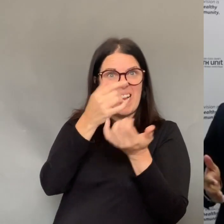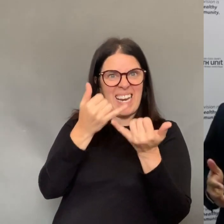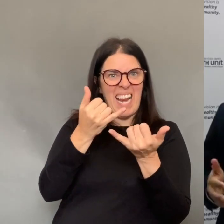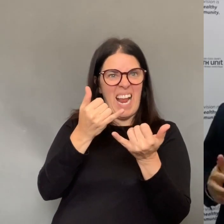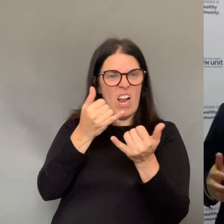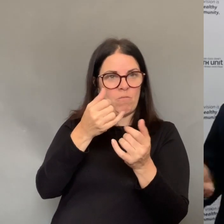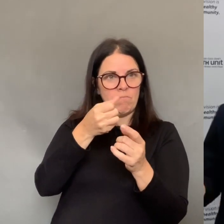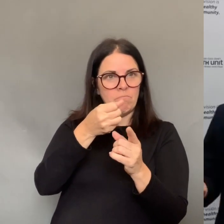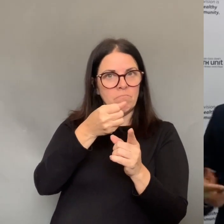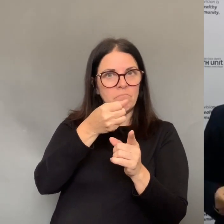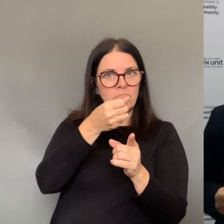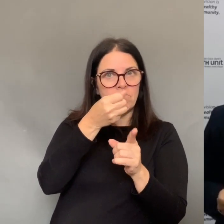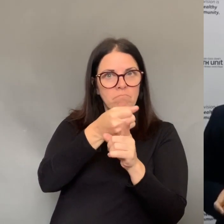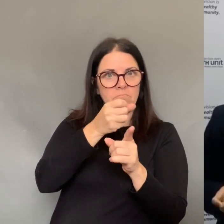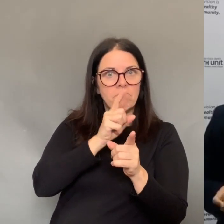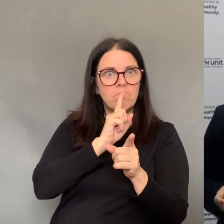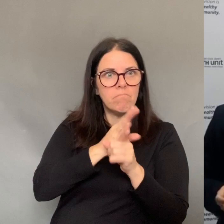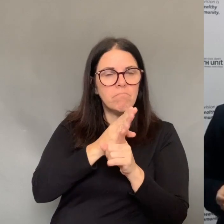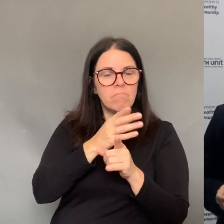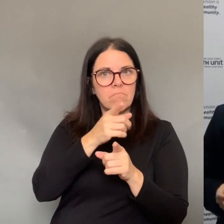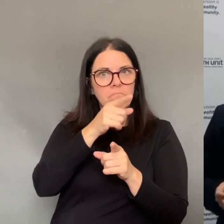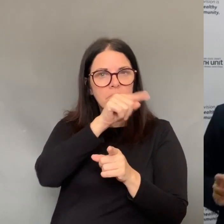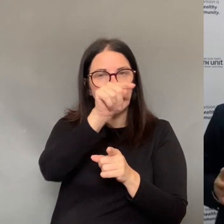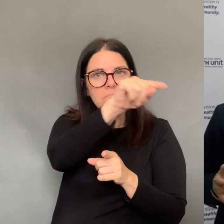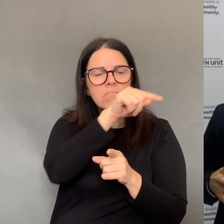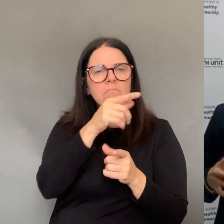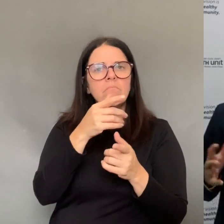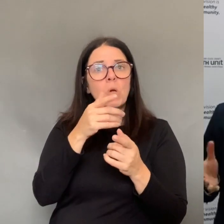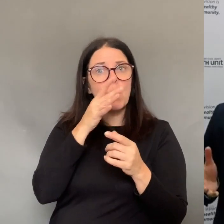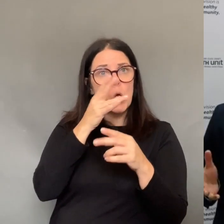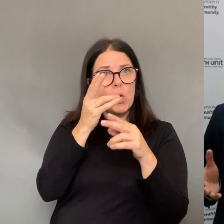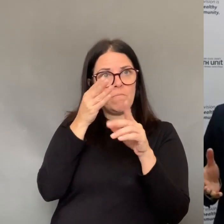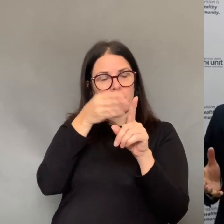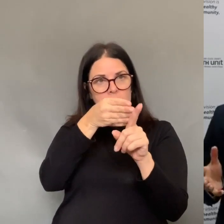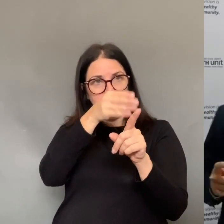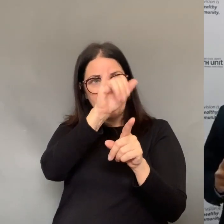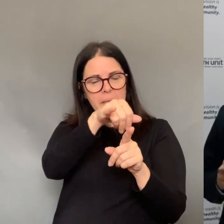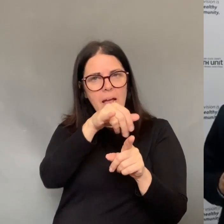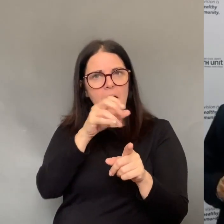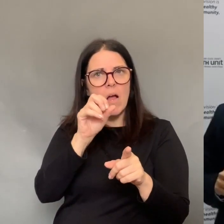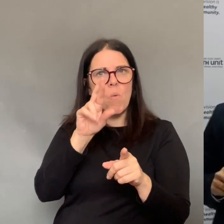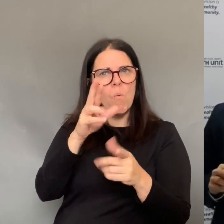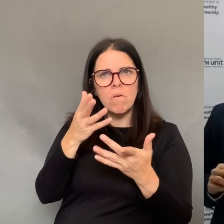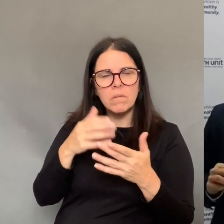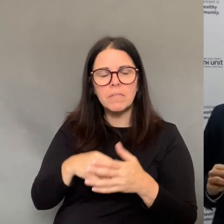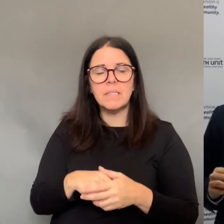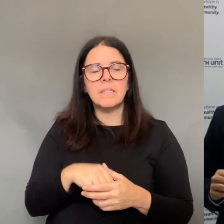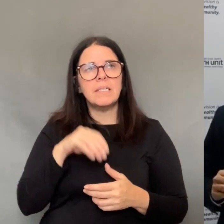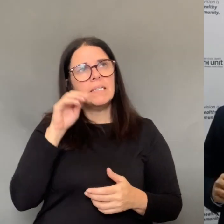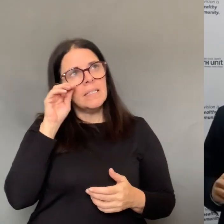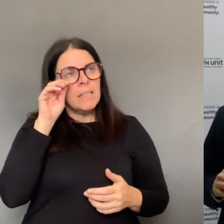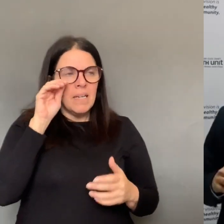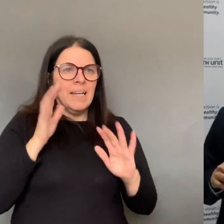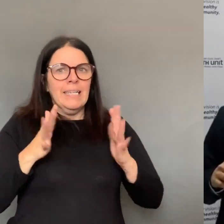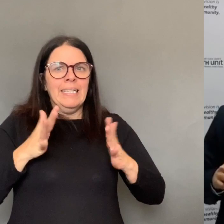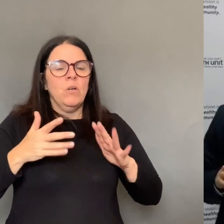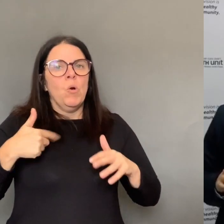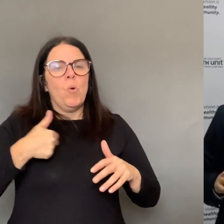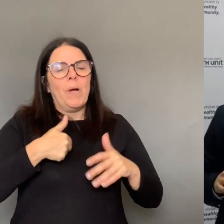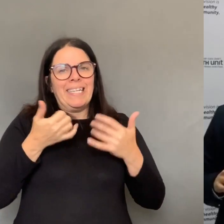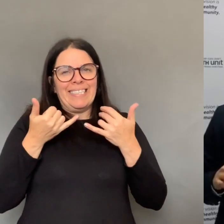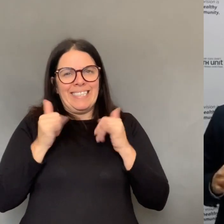that we are suggesting, that it depends on how big the facility is, depends on how many cases are there, depends on